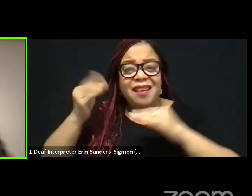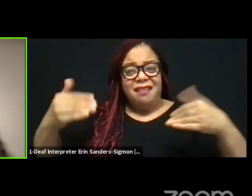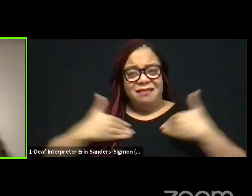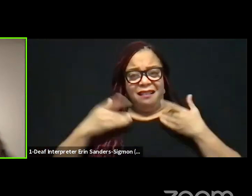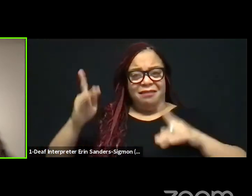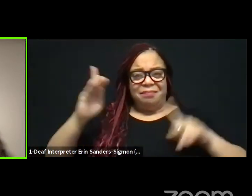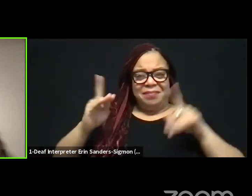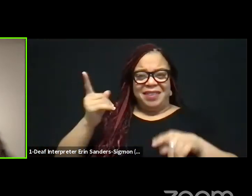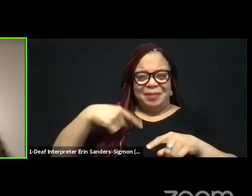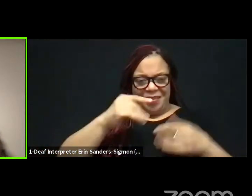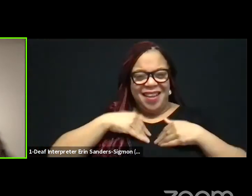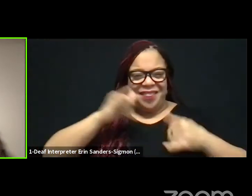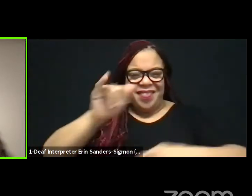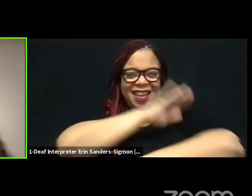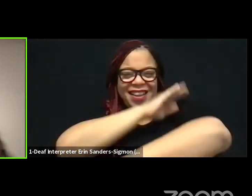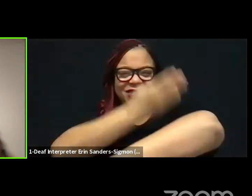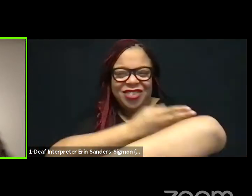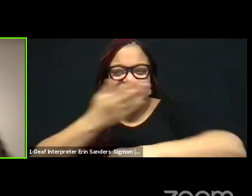are also really,